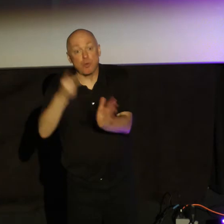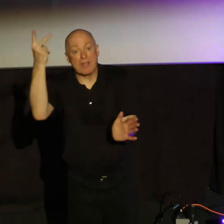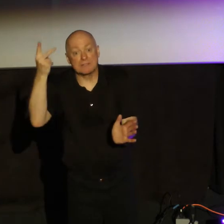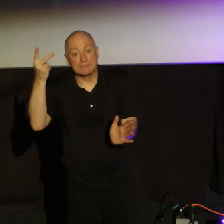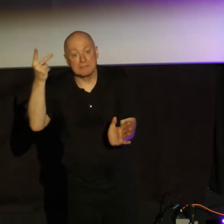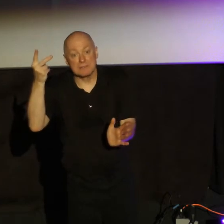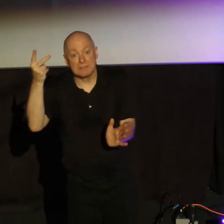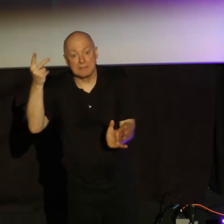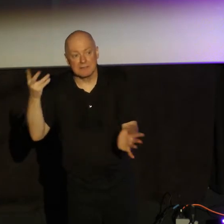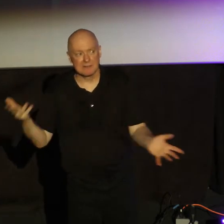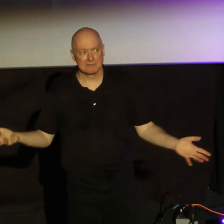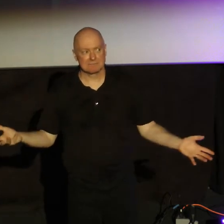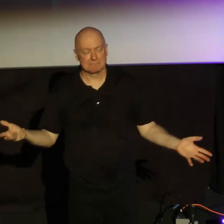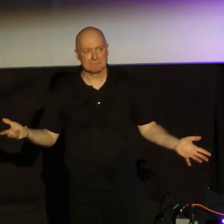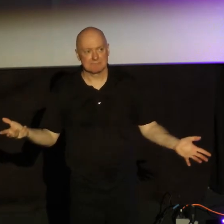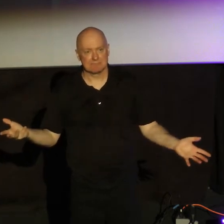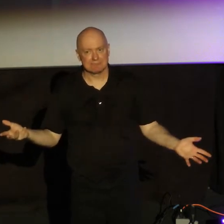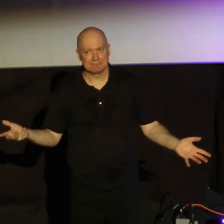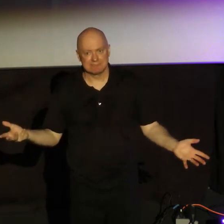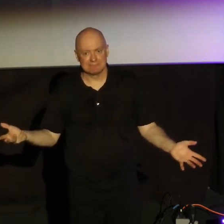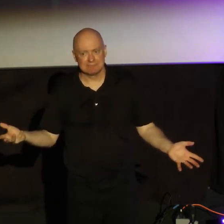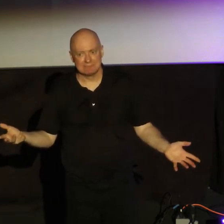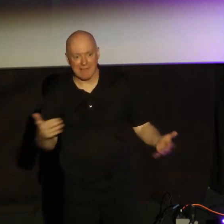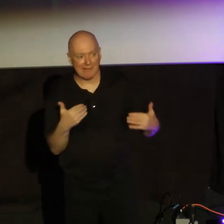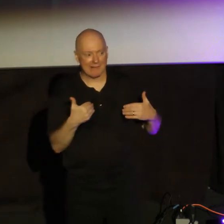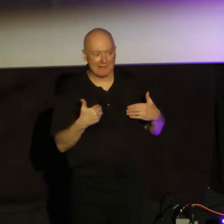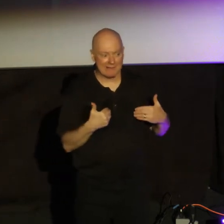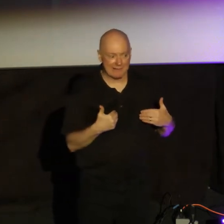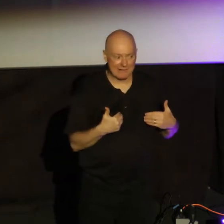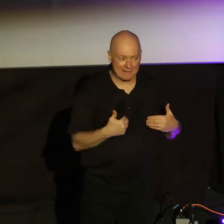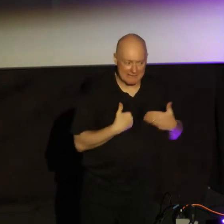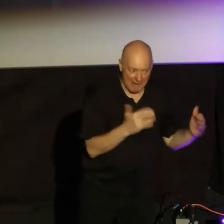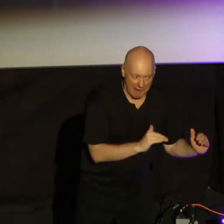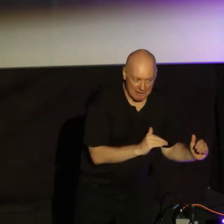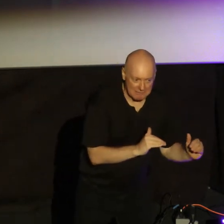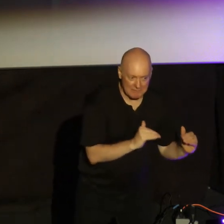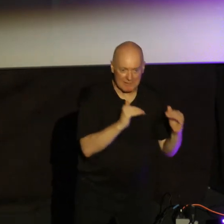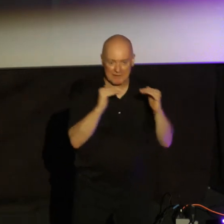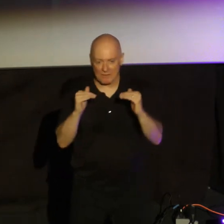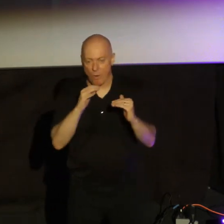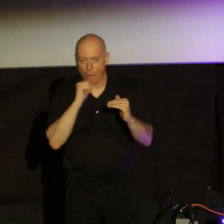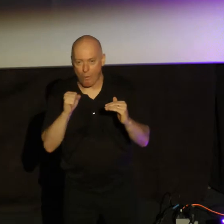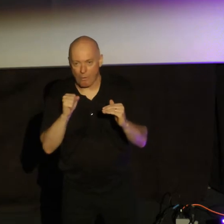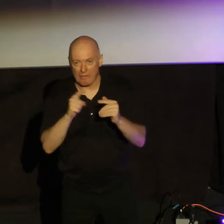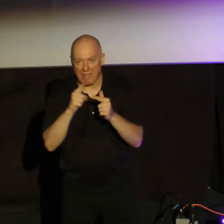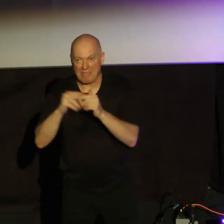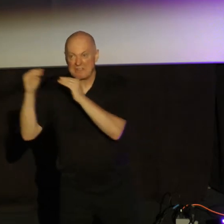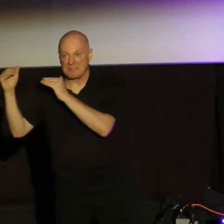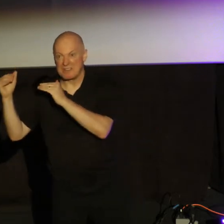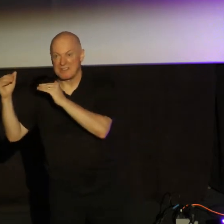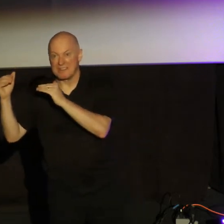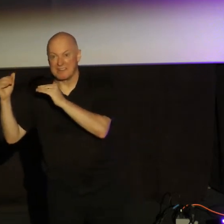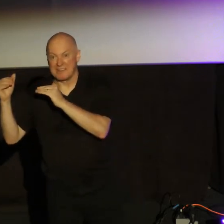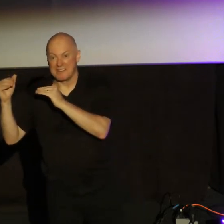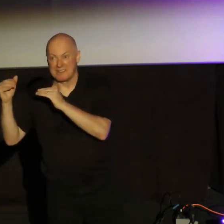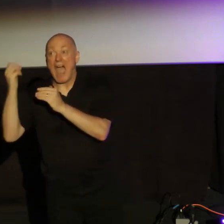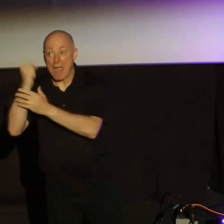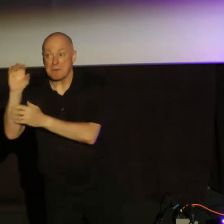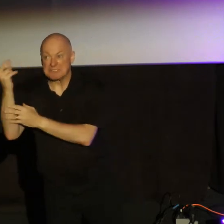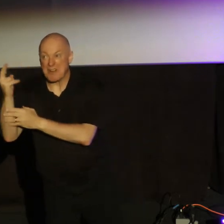Okay, there's like young. There's old. And then there's Abraham and Sarah. As